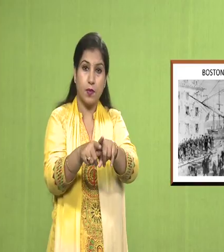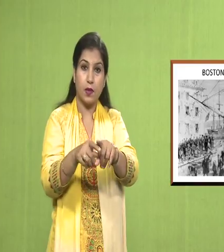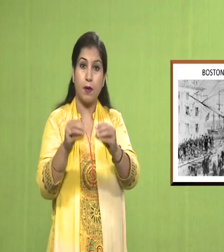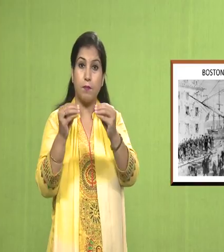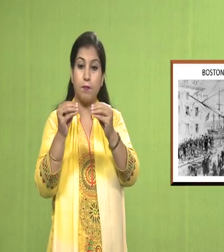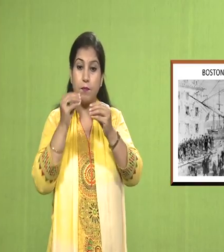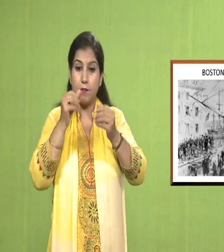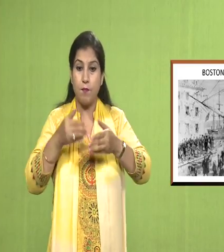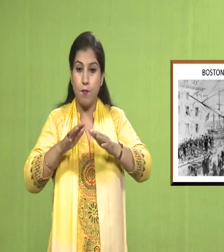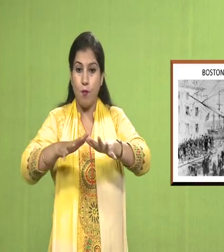Boston Port.